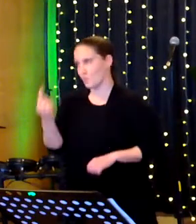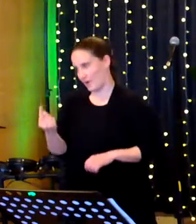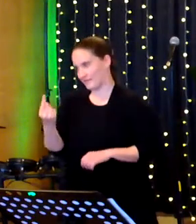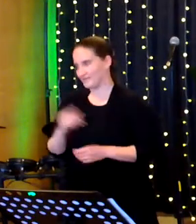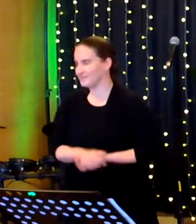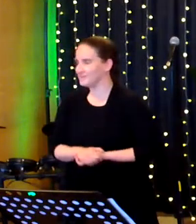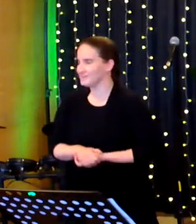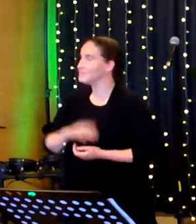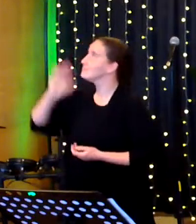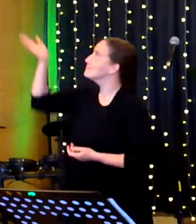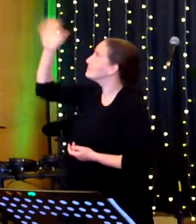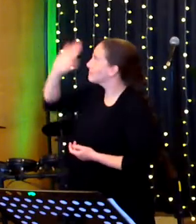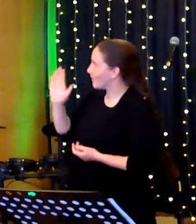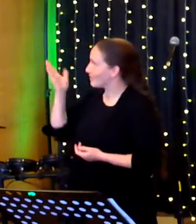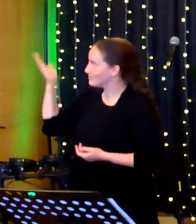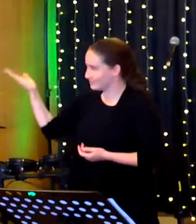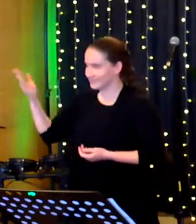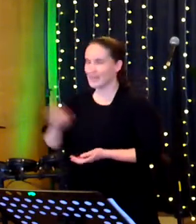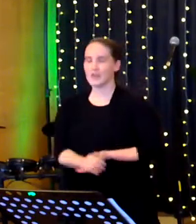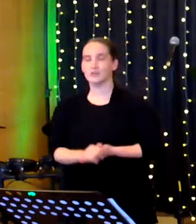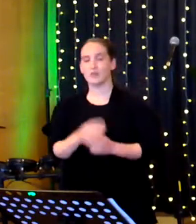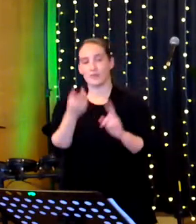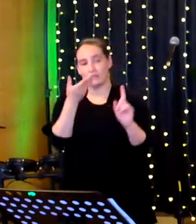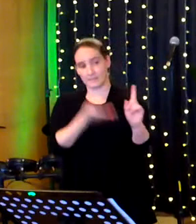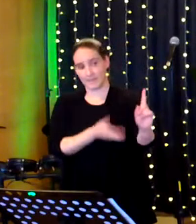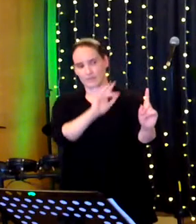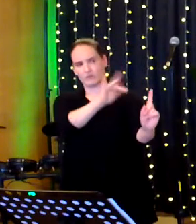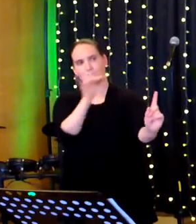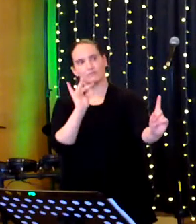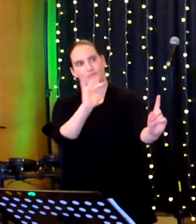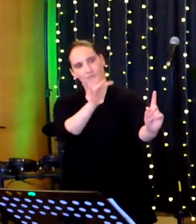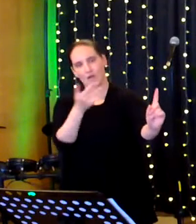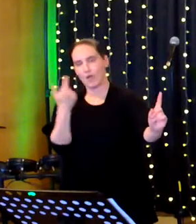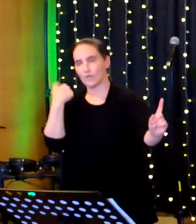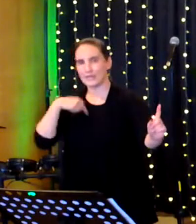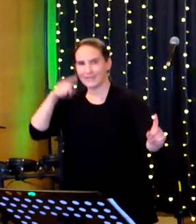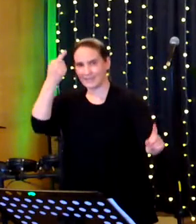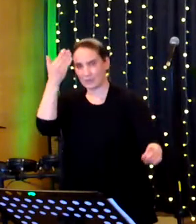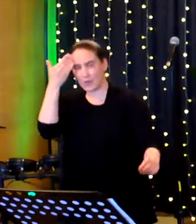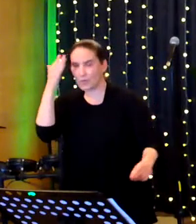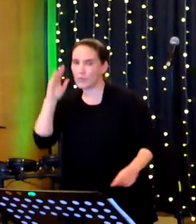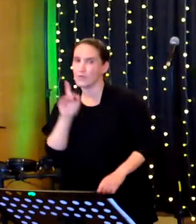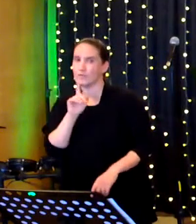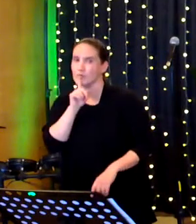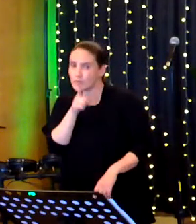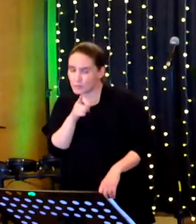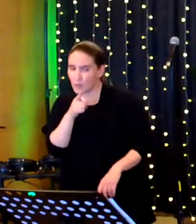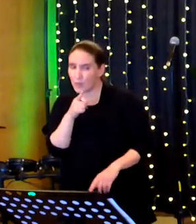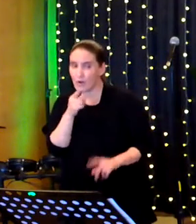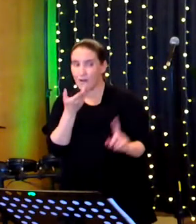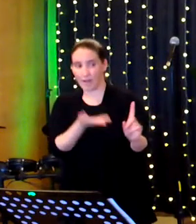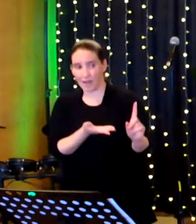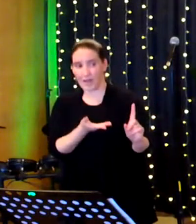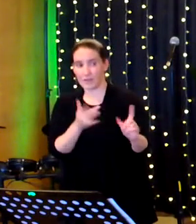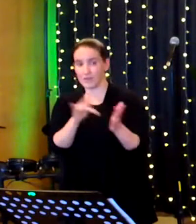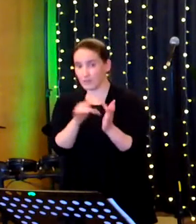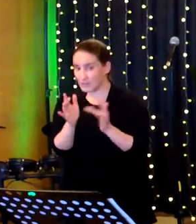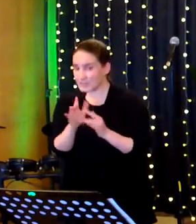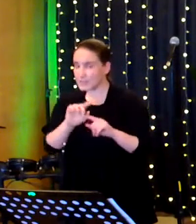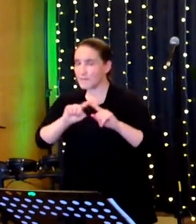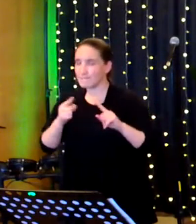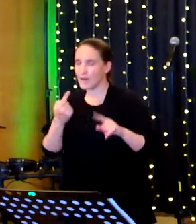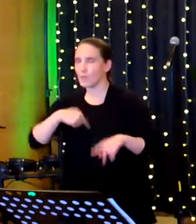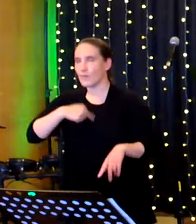messenger was the pre-incarnate Christ, but there's a lot of theories that it was either Jesus himself or some